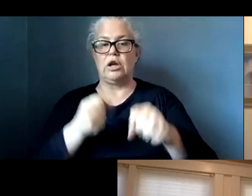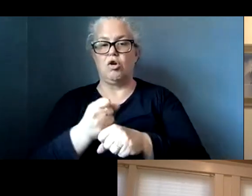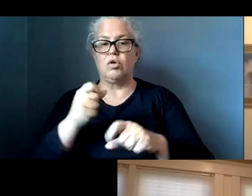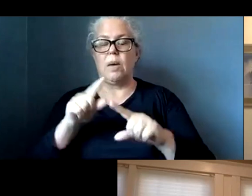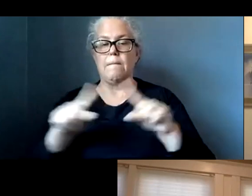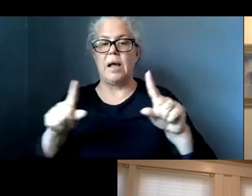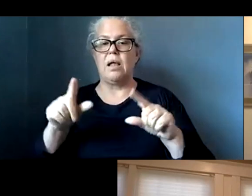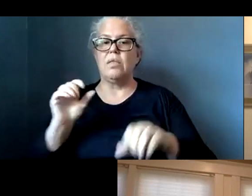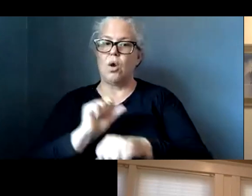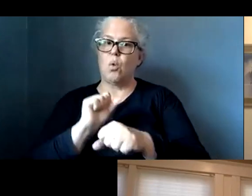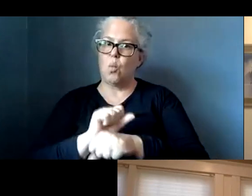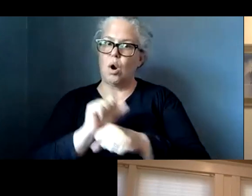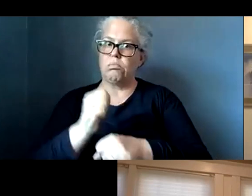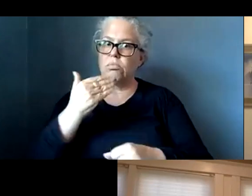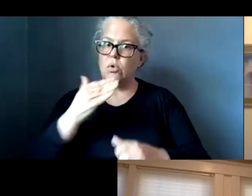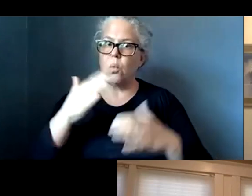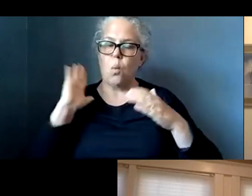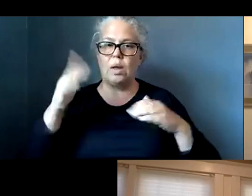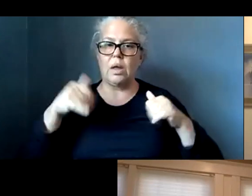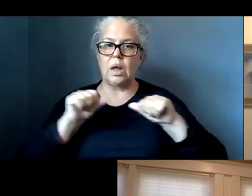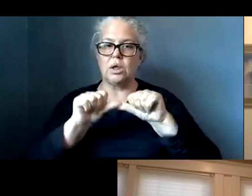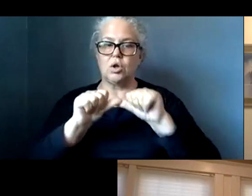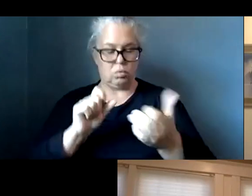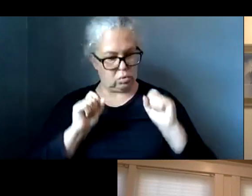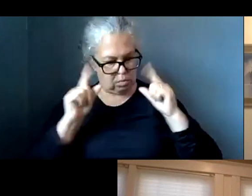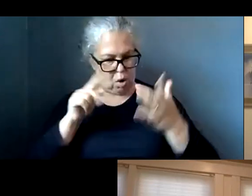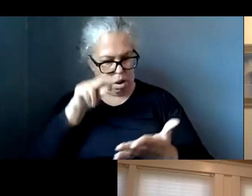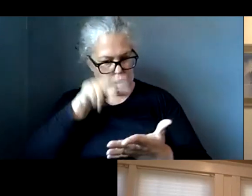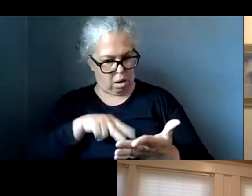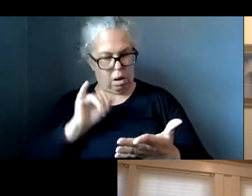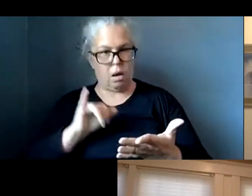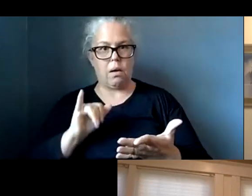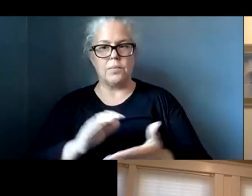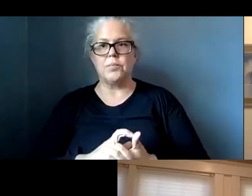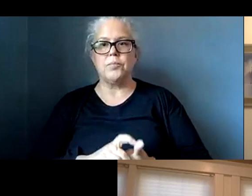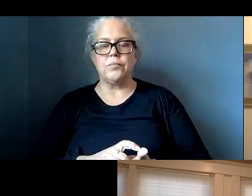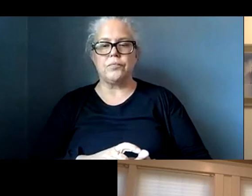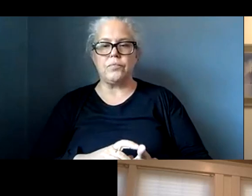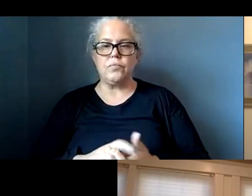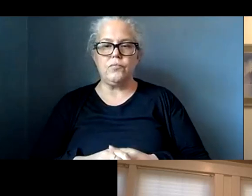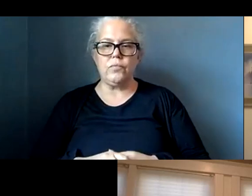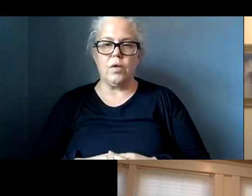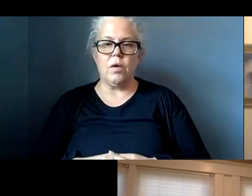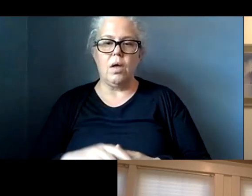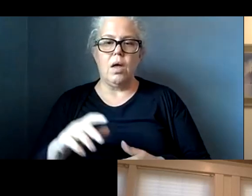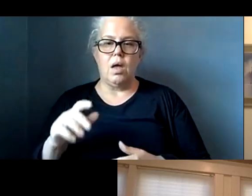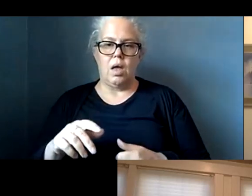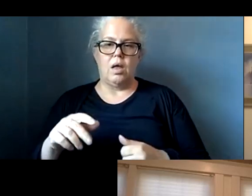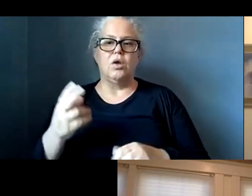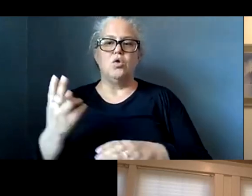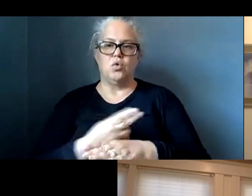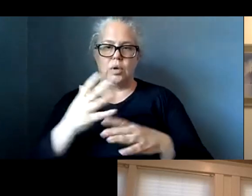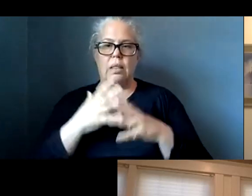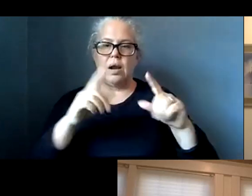surprising us if we let it. Dr. Gillin wanted us to understand that the Romantic poets were each multivocal, and their work